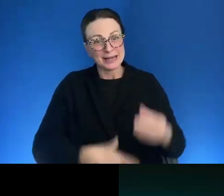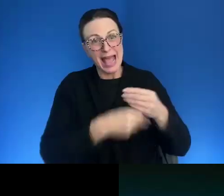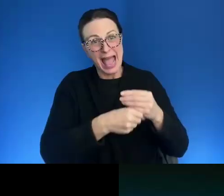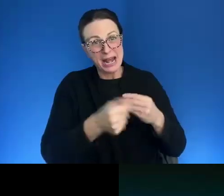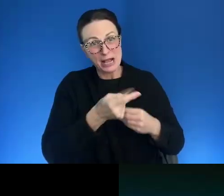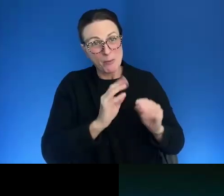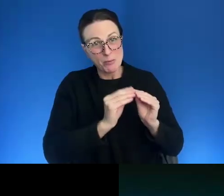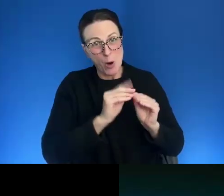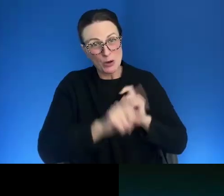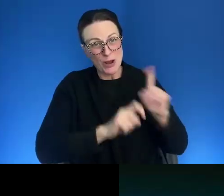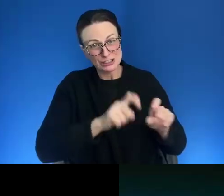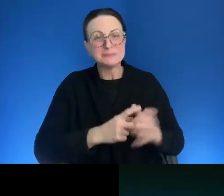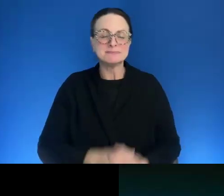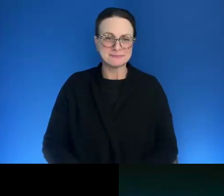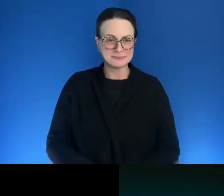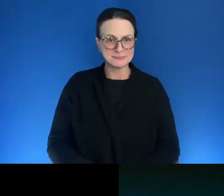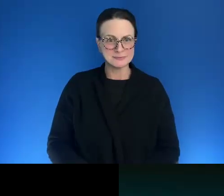more questions. Sure. So,